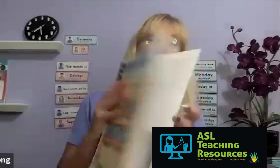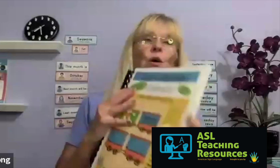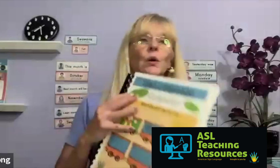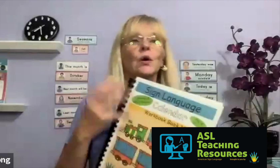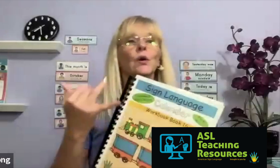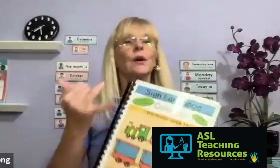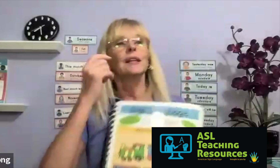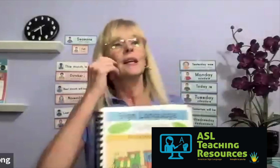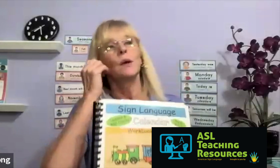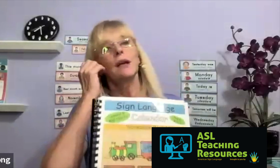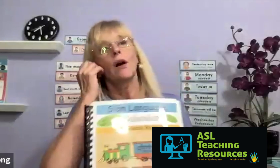So currently we are